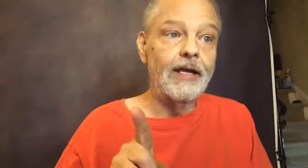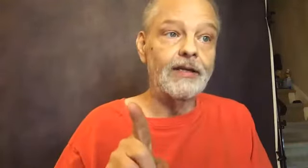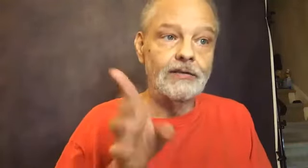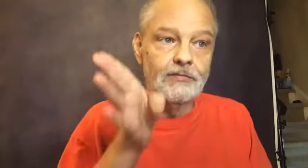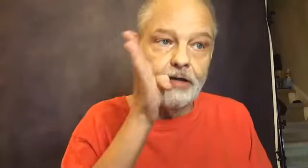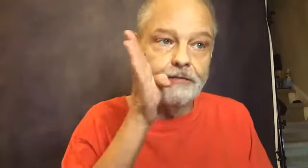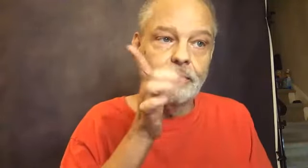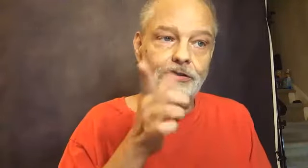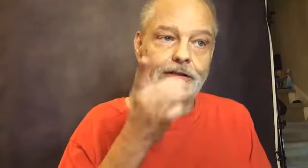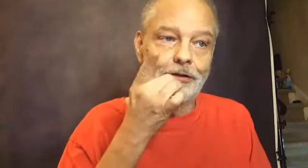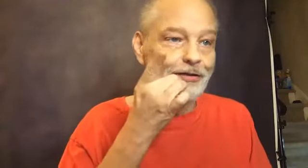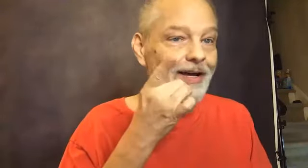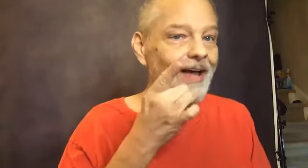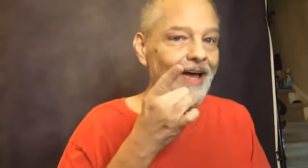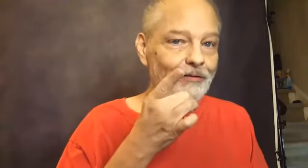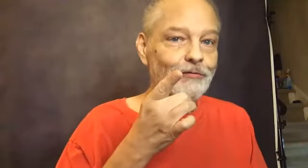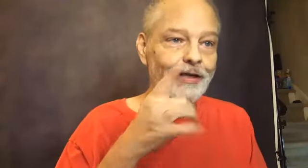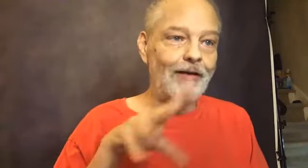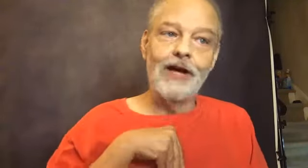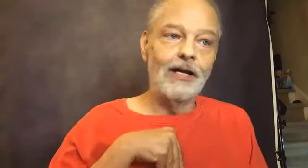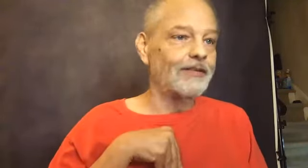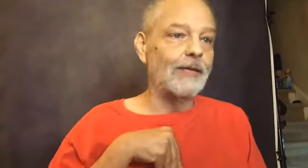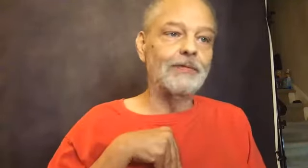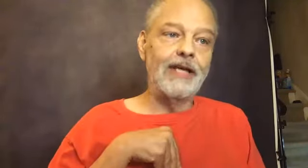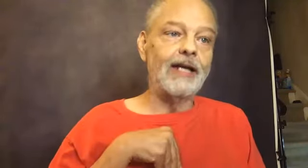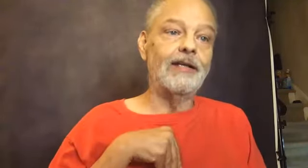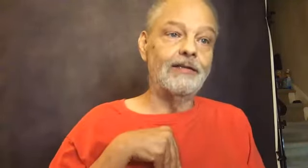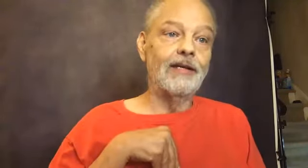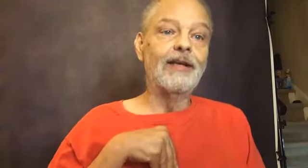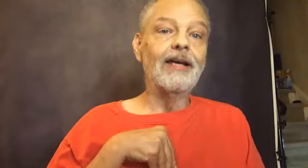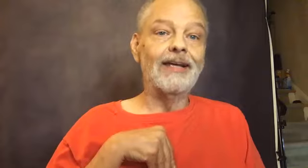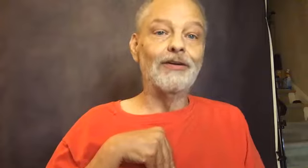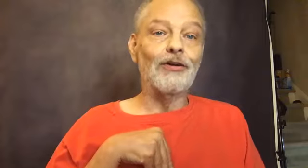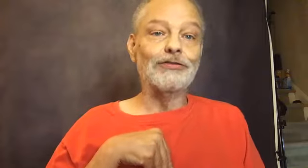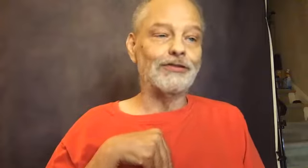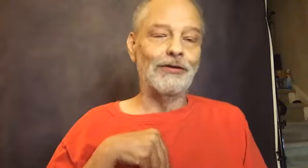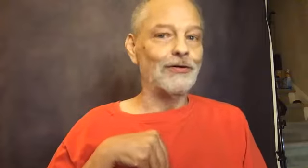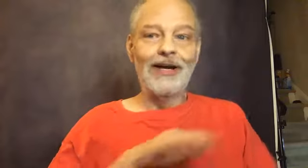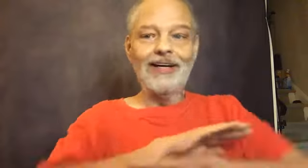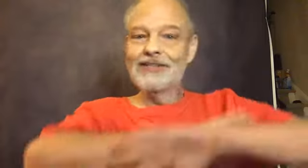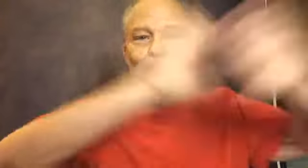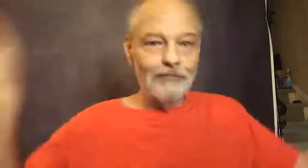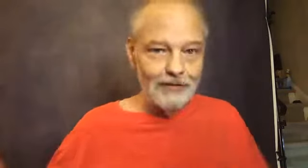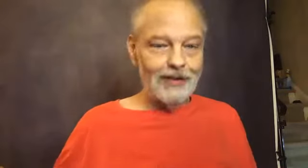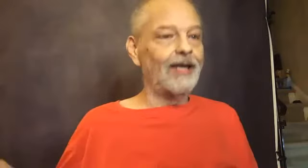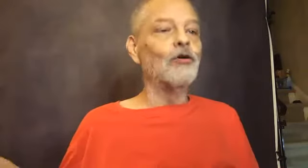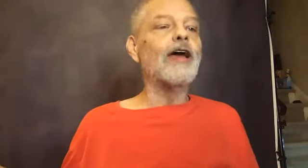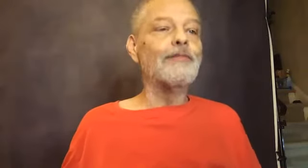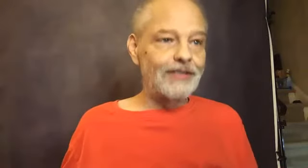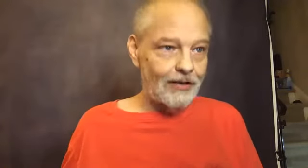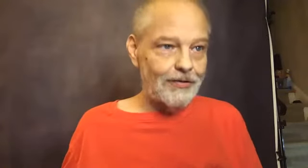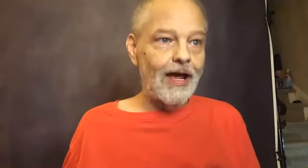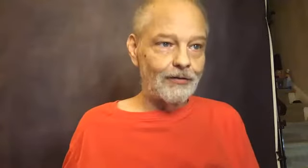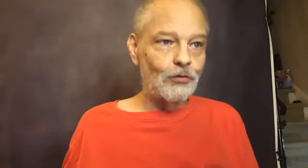like breakfast, lunch, and dinner, and really have kind of accepted that in their culture. So ignore everything else I told you